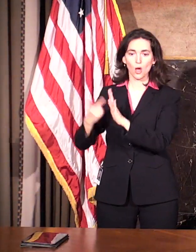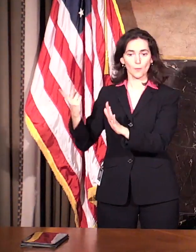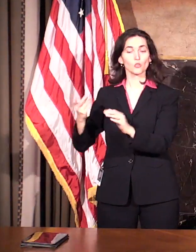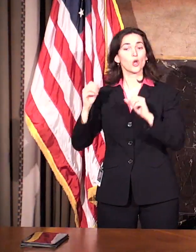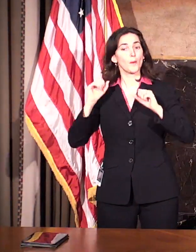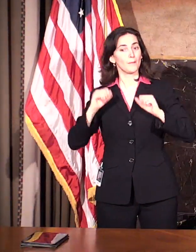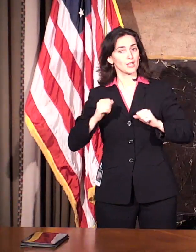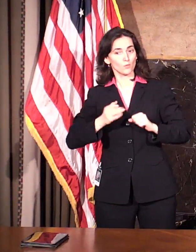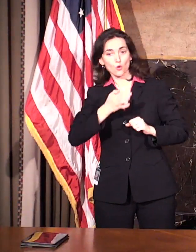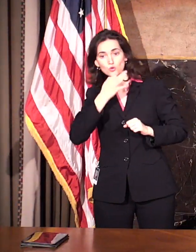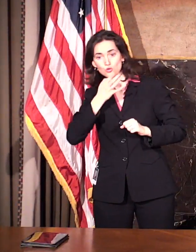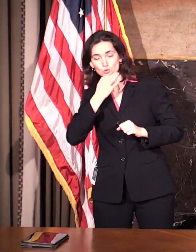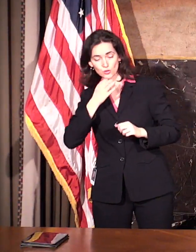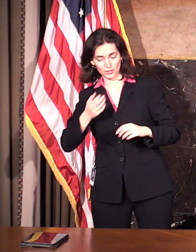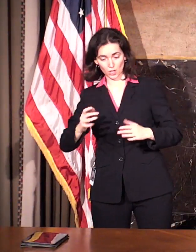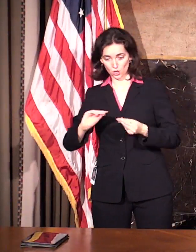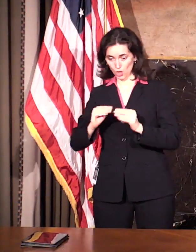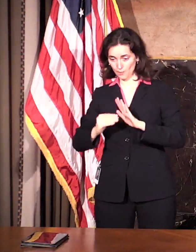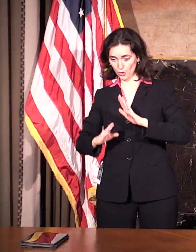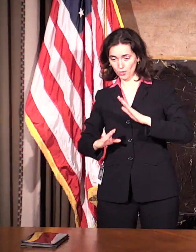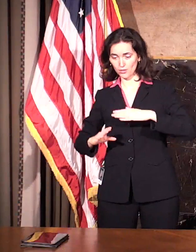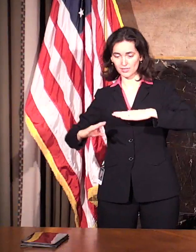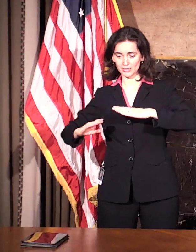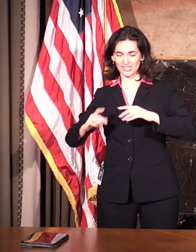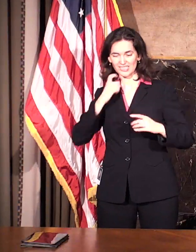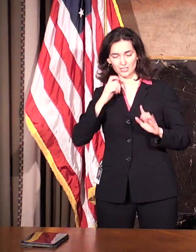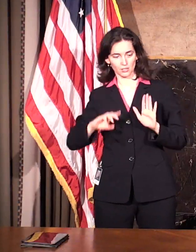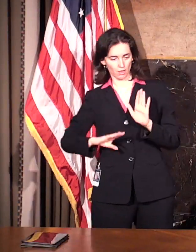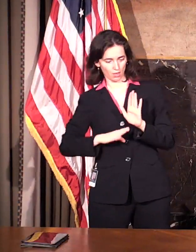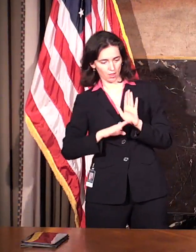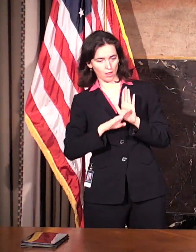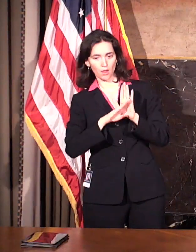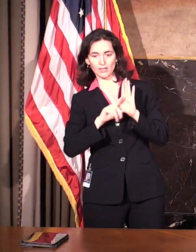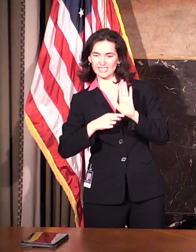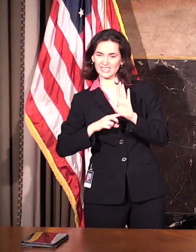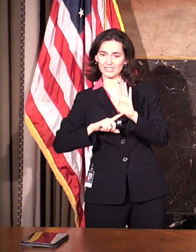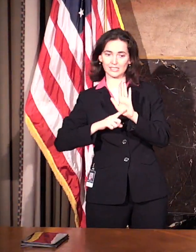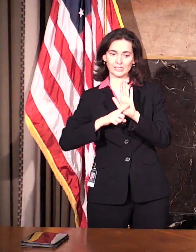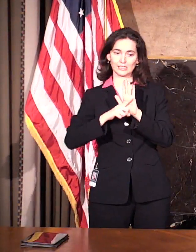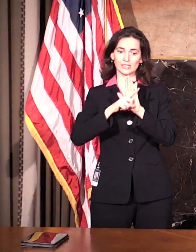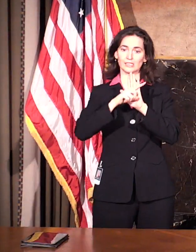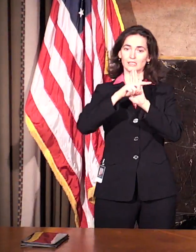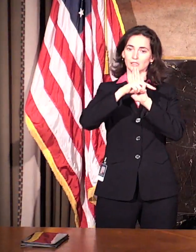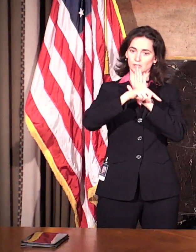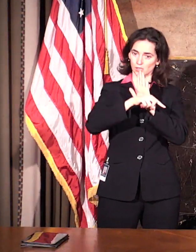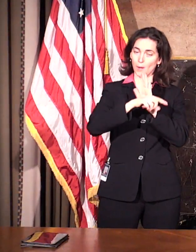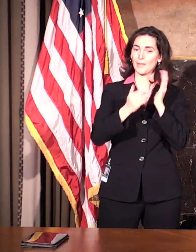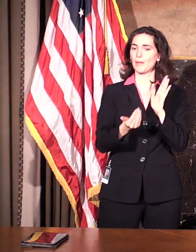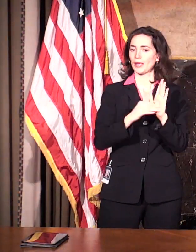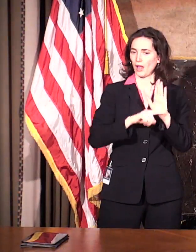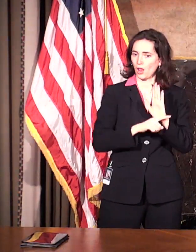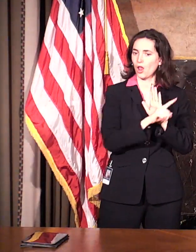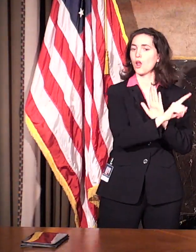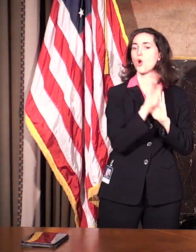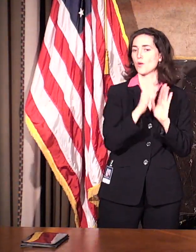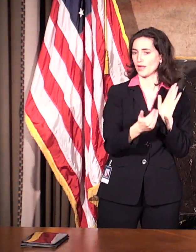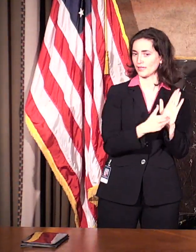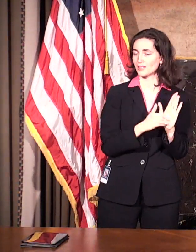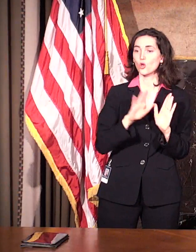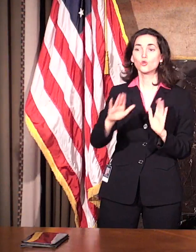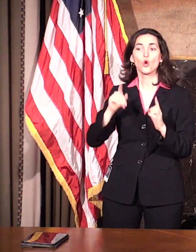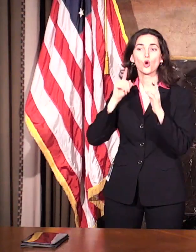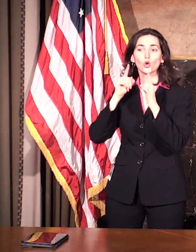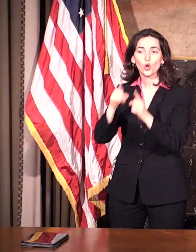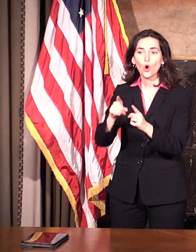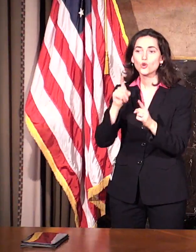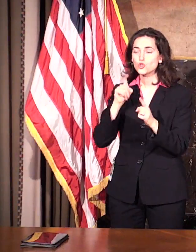spike in our future, and our goal right now, in addition to keeping yourself and your family safe, should be to drive transmission